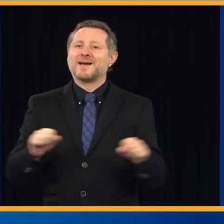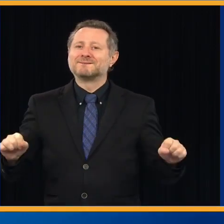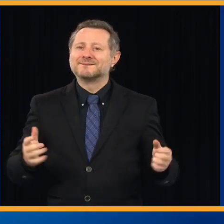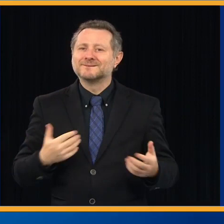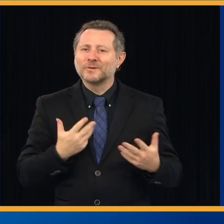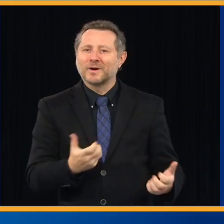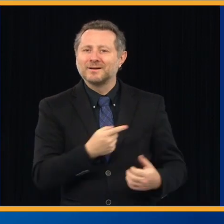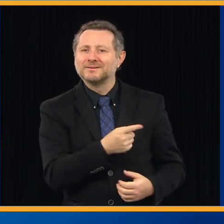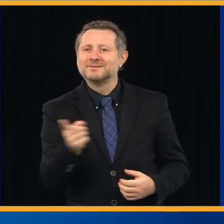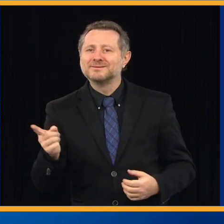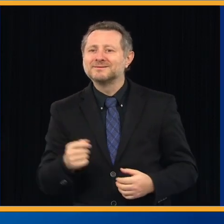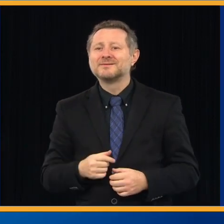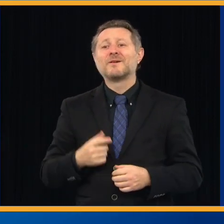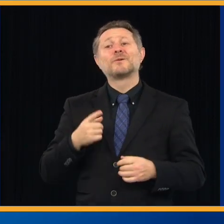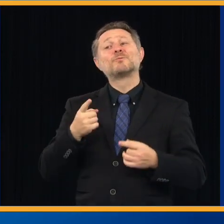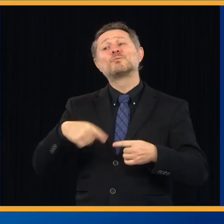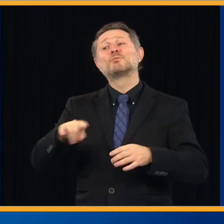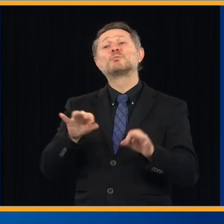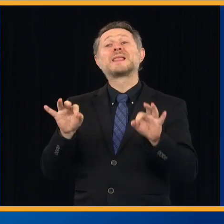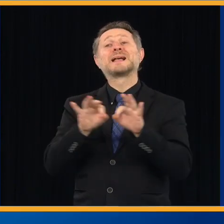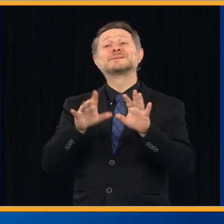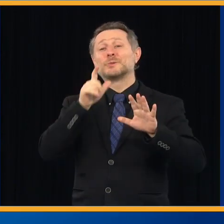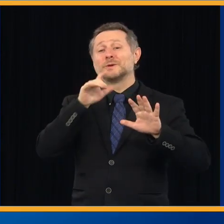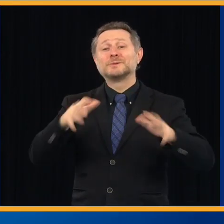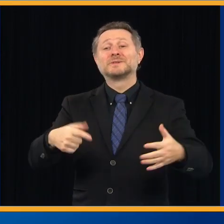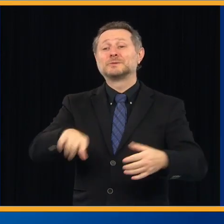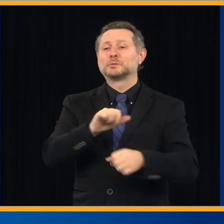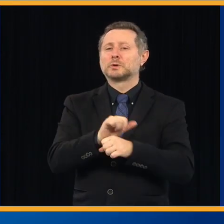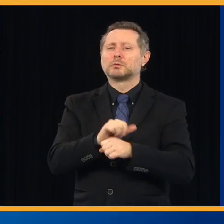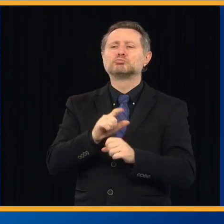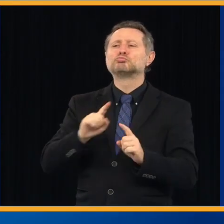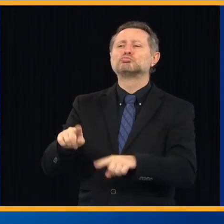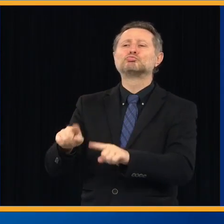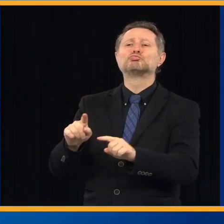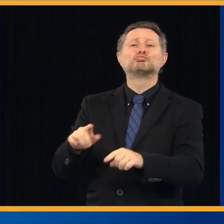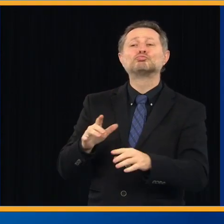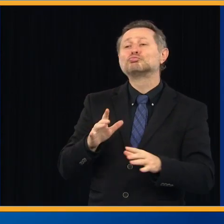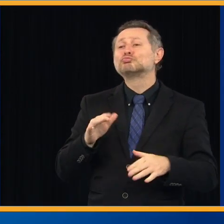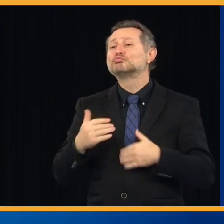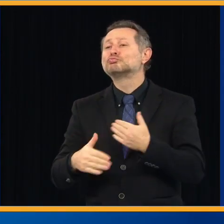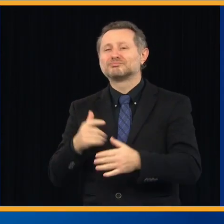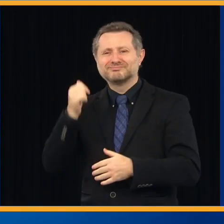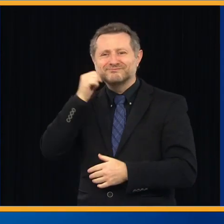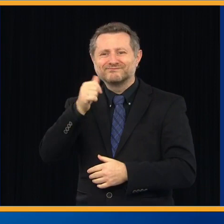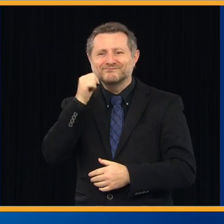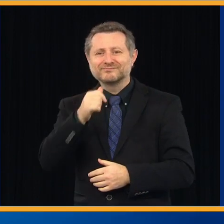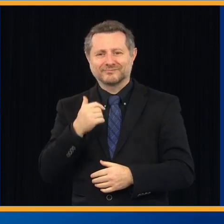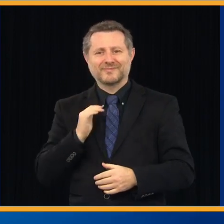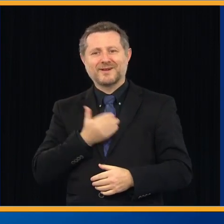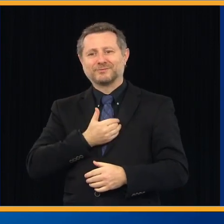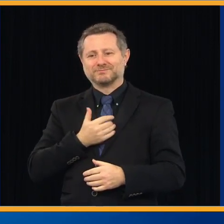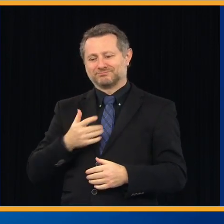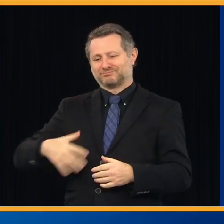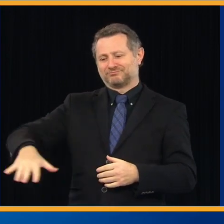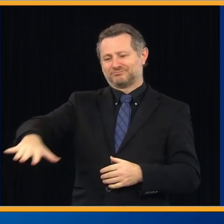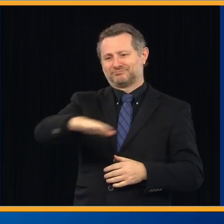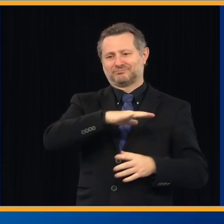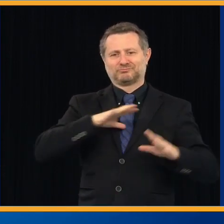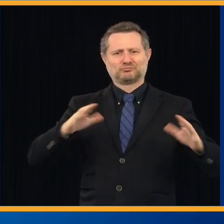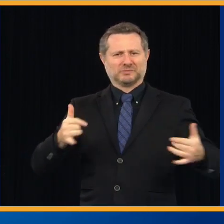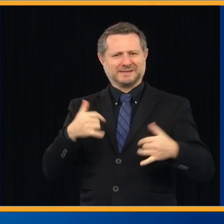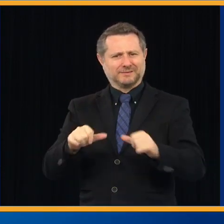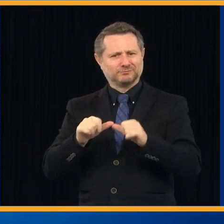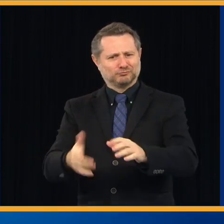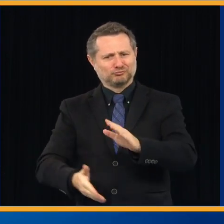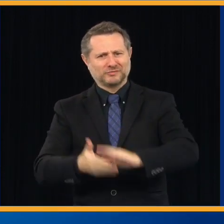essential workers who have kept this entire society functioning have done